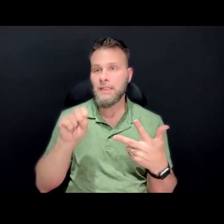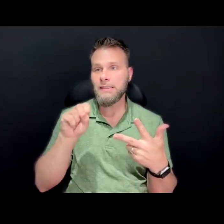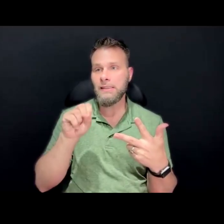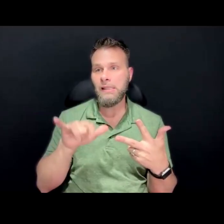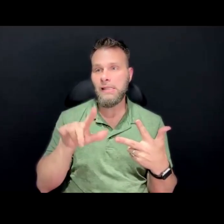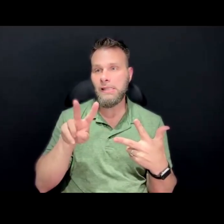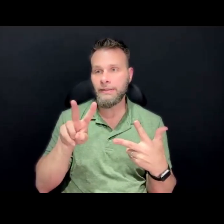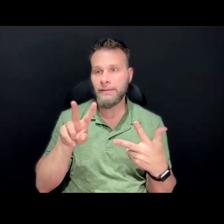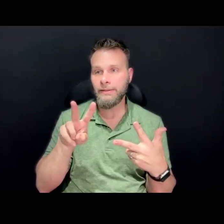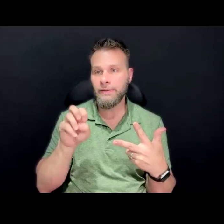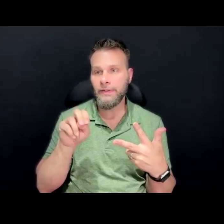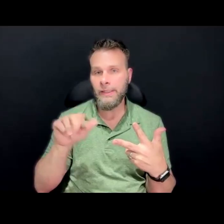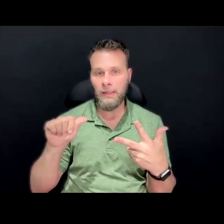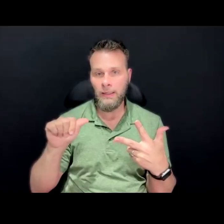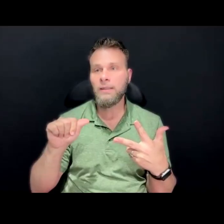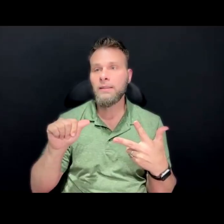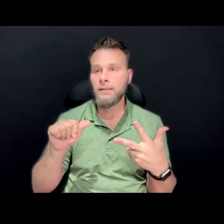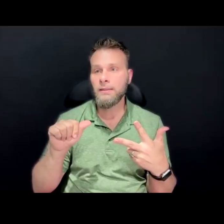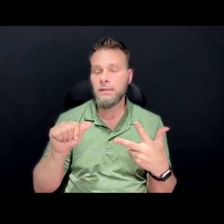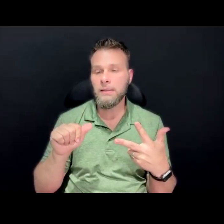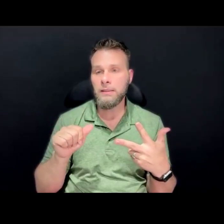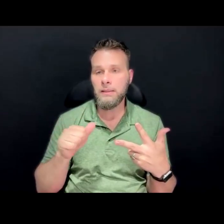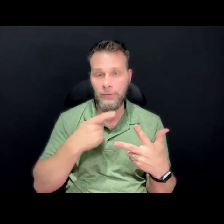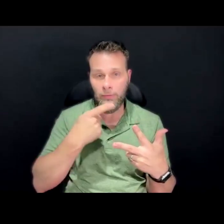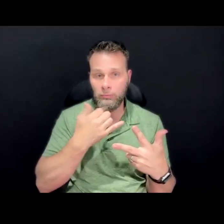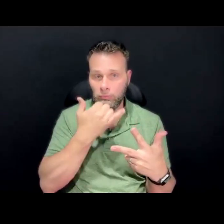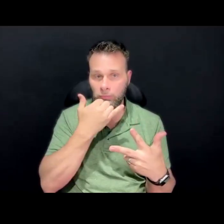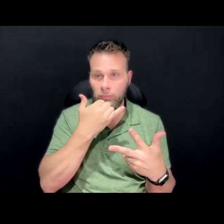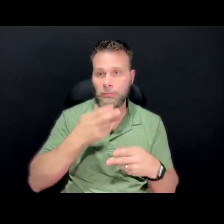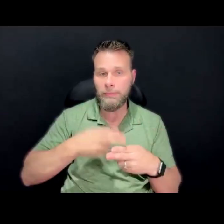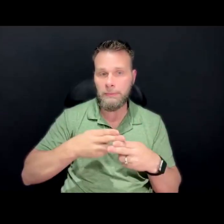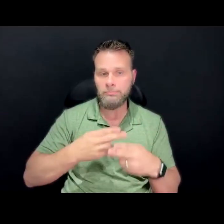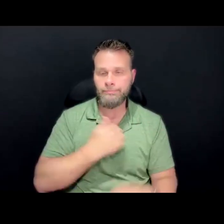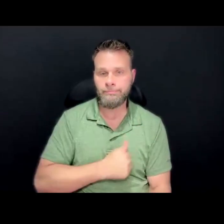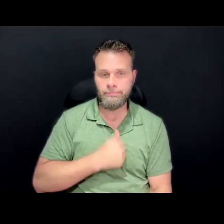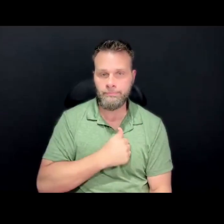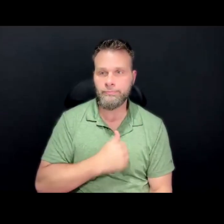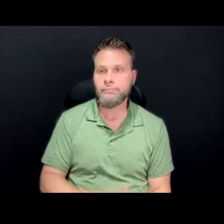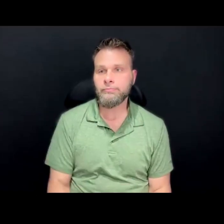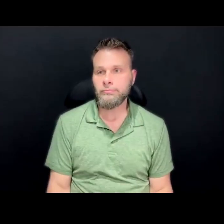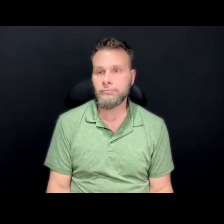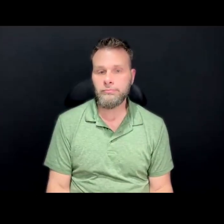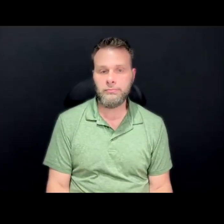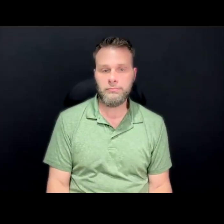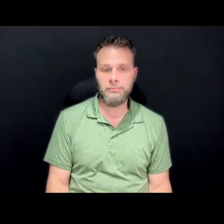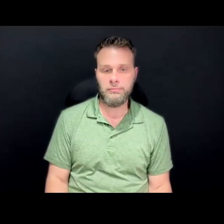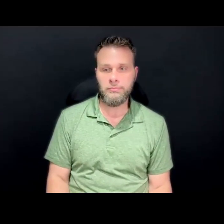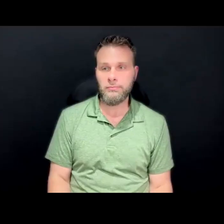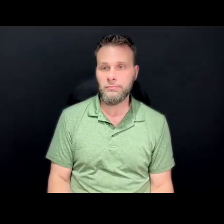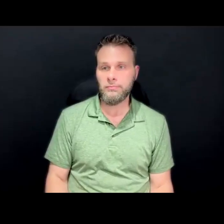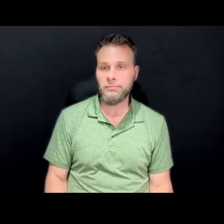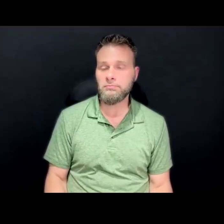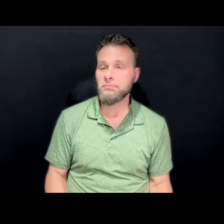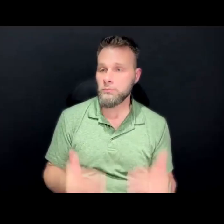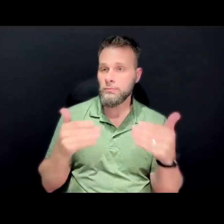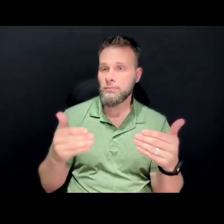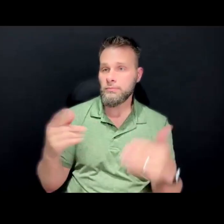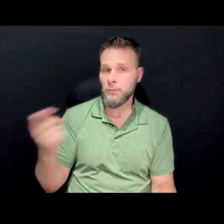Slovena. I apologize if I mispronounce your name. You can ask your